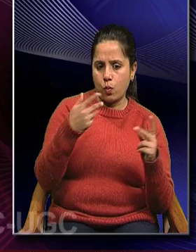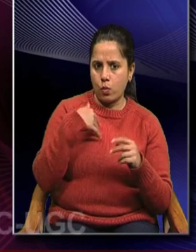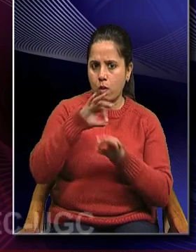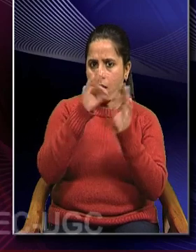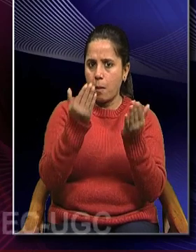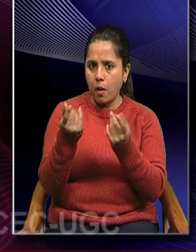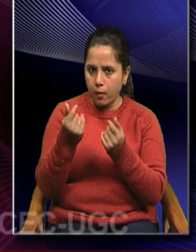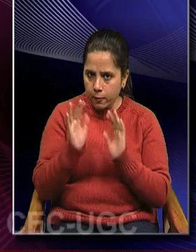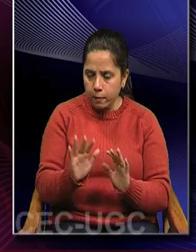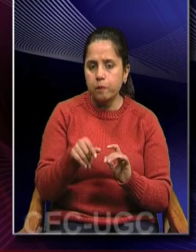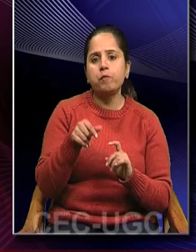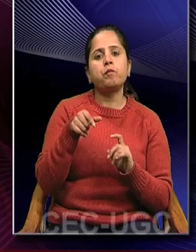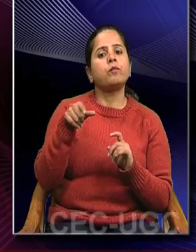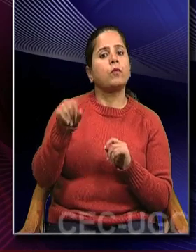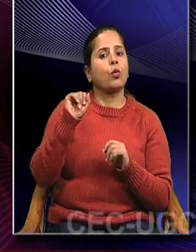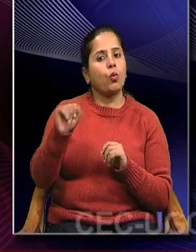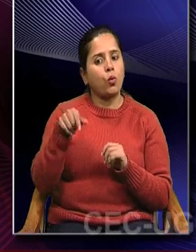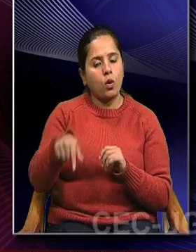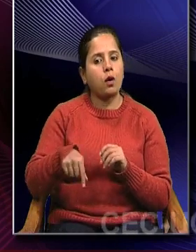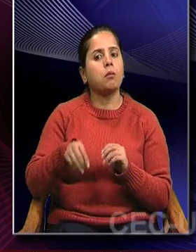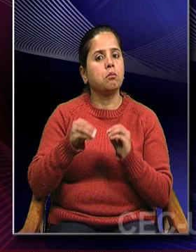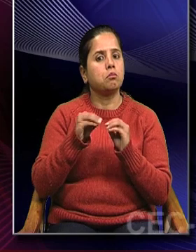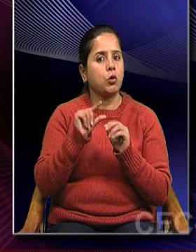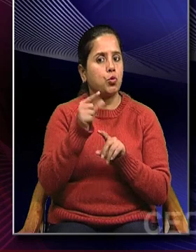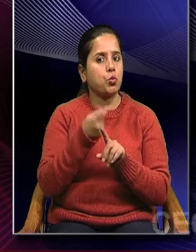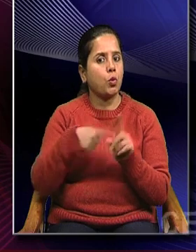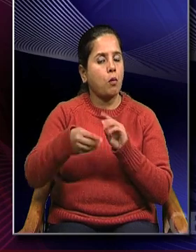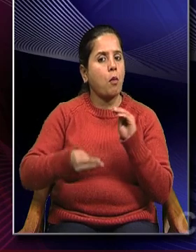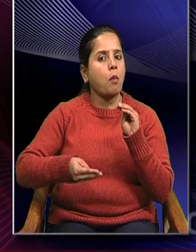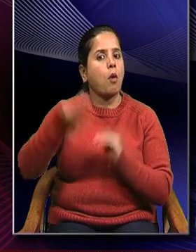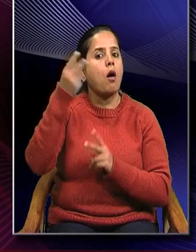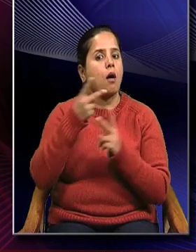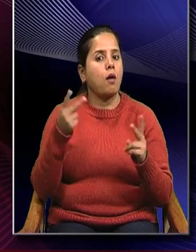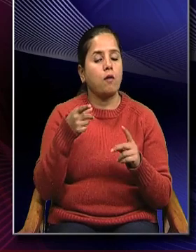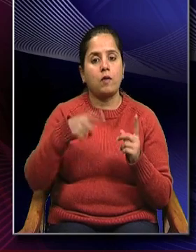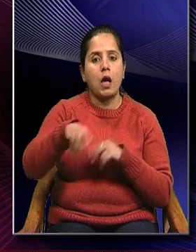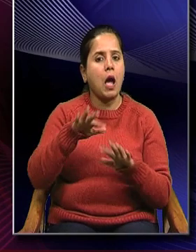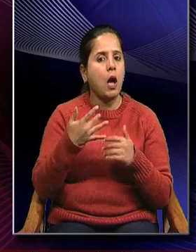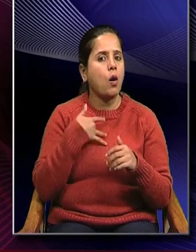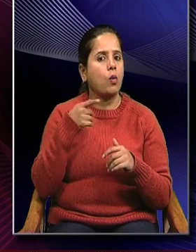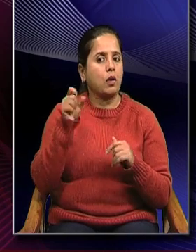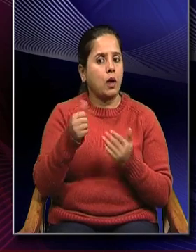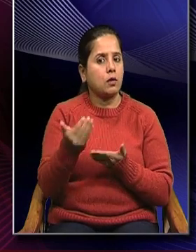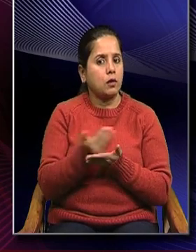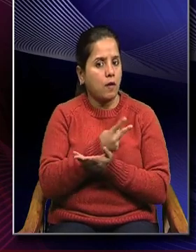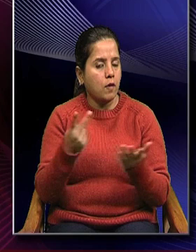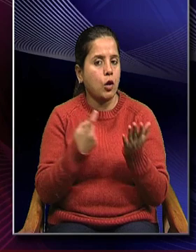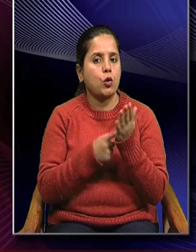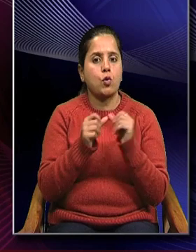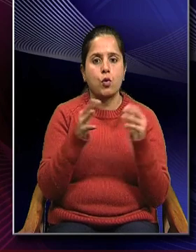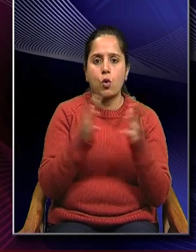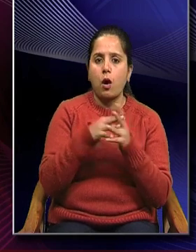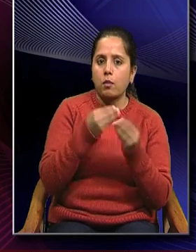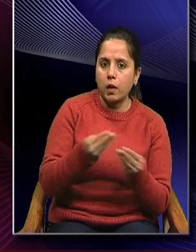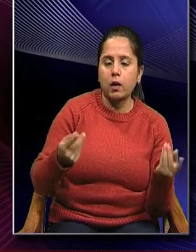with Britain, it was also increasing, and it was increasing because of the fact that how they were able to secure raw materials from the